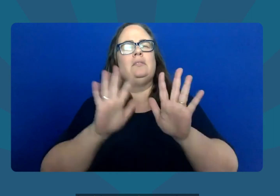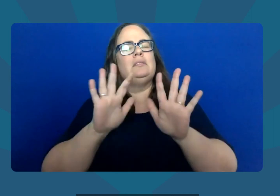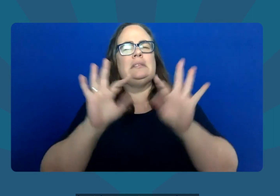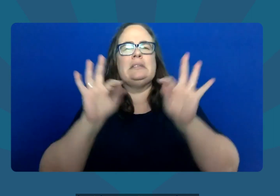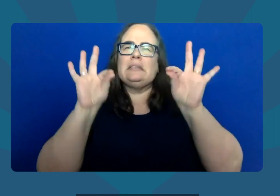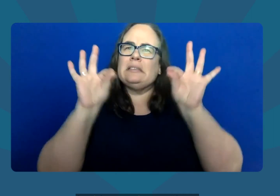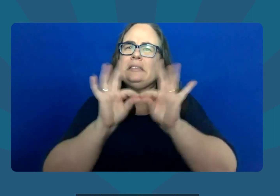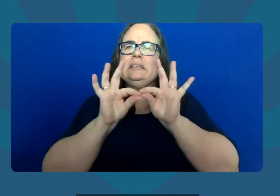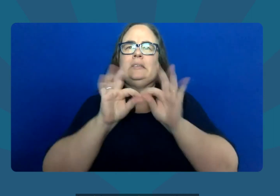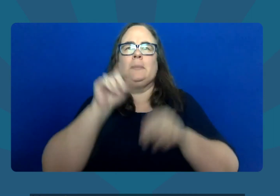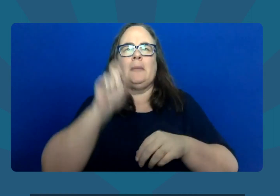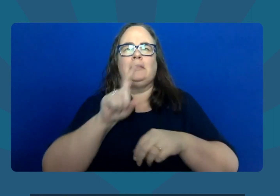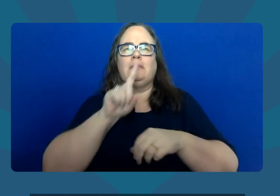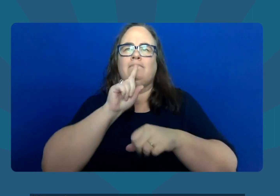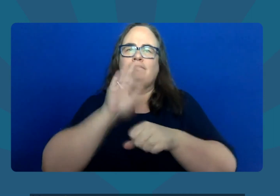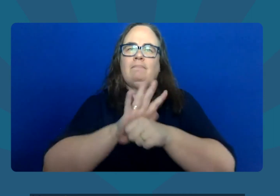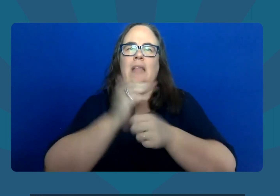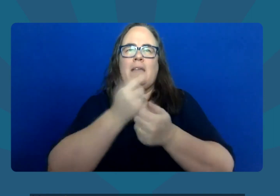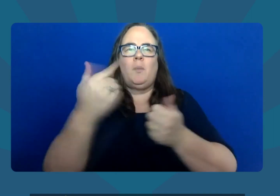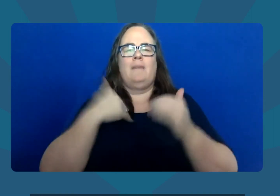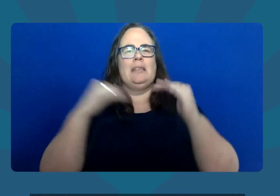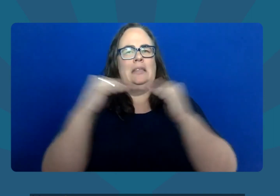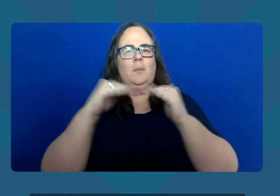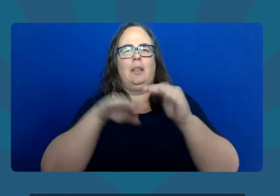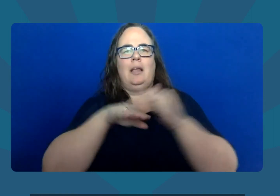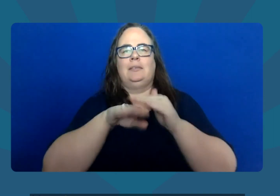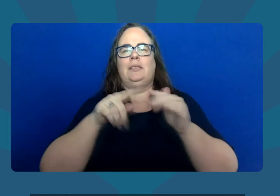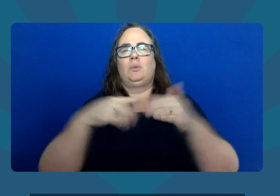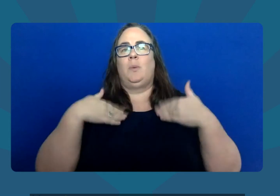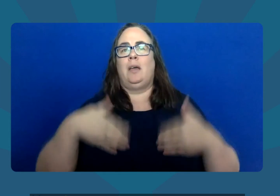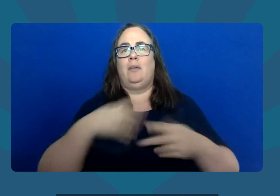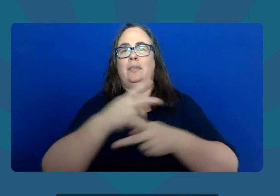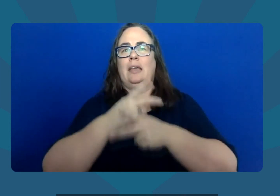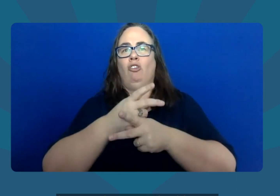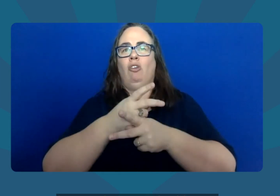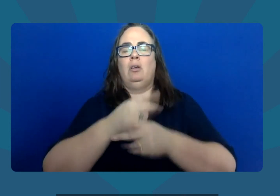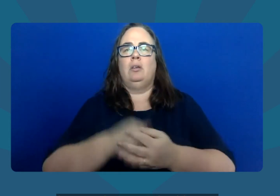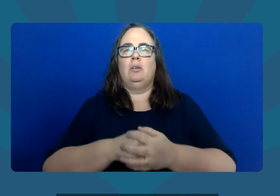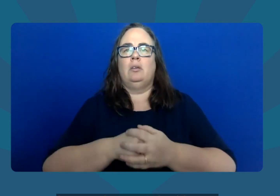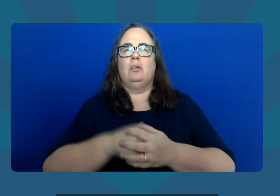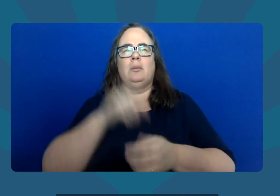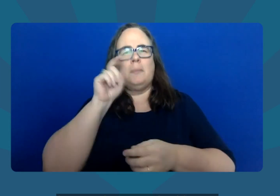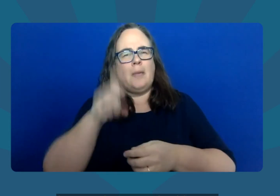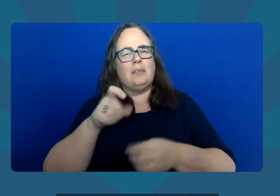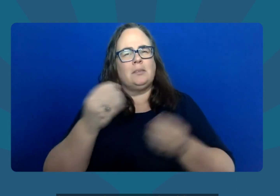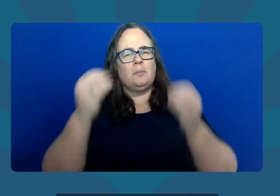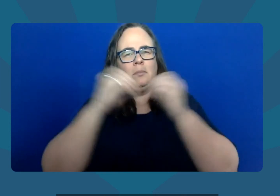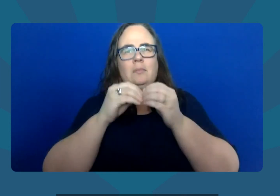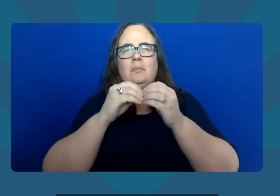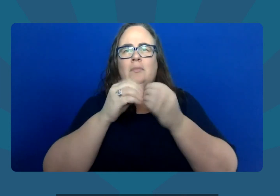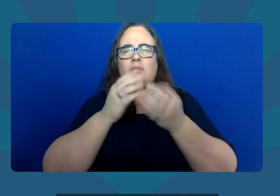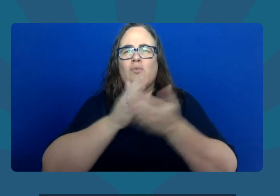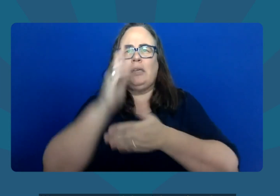time. More than ever, we must ensure everyone has equal access to health